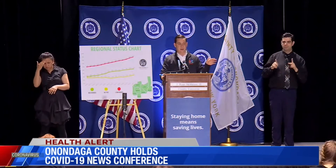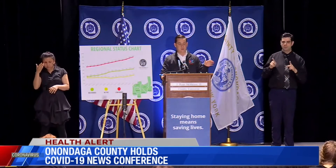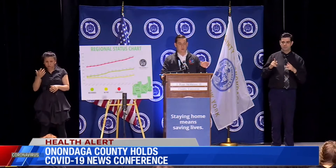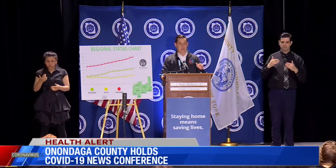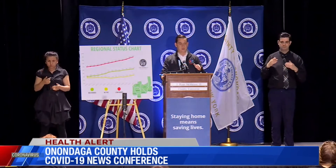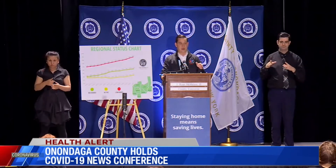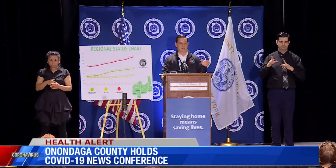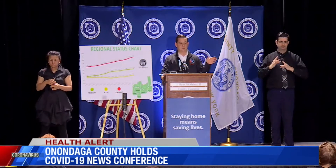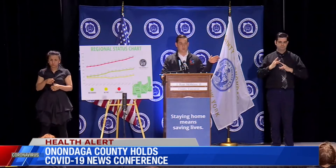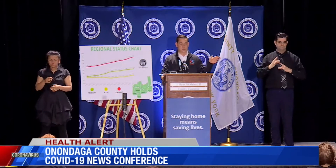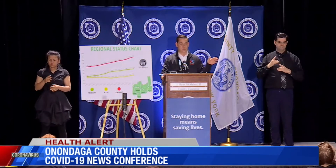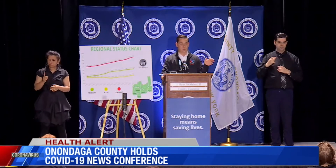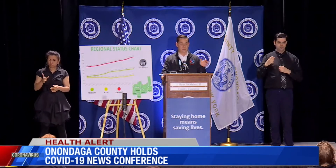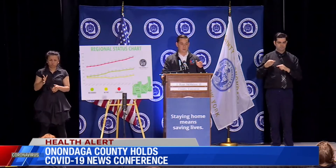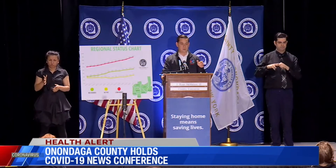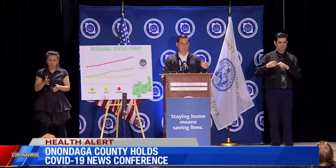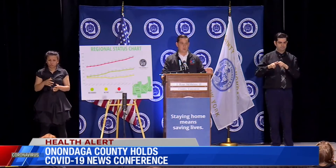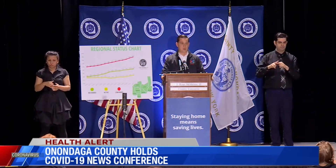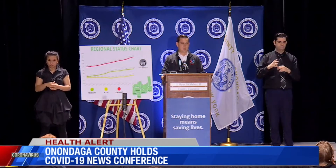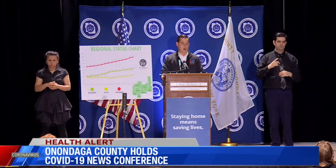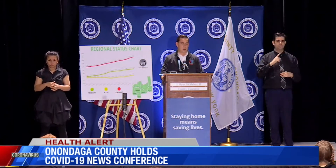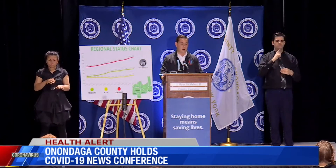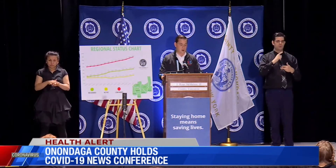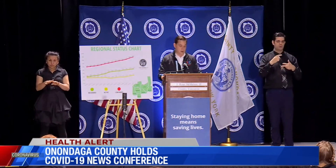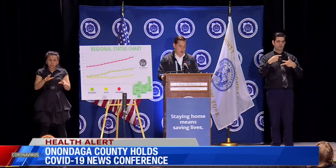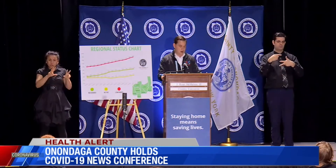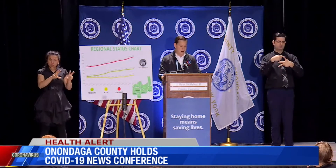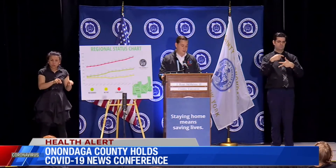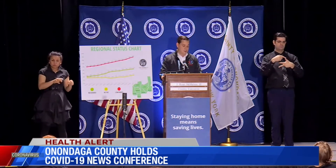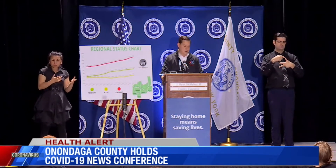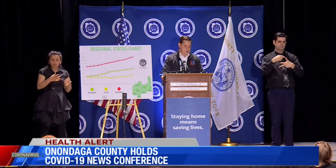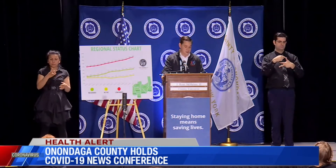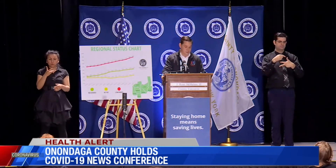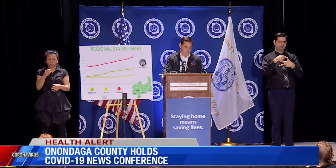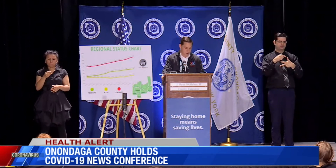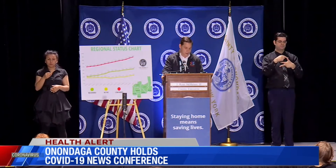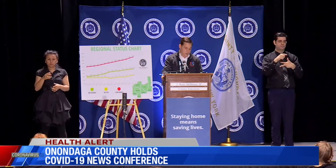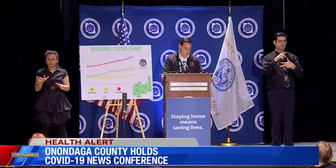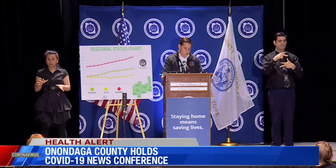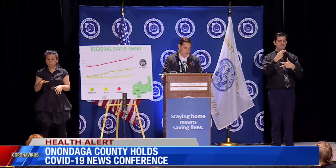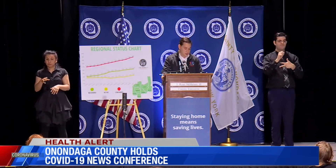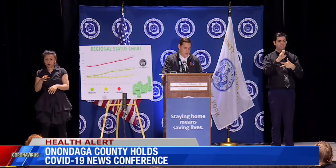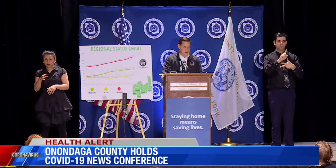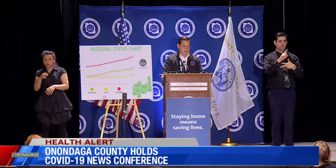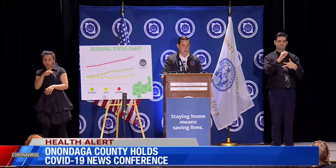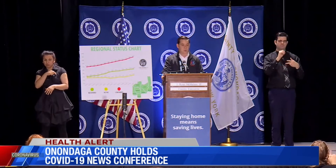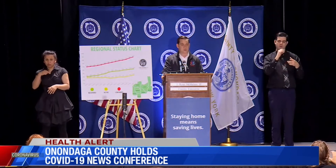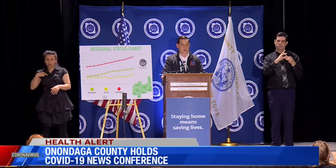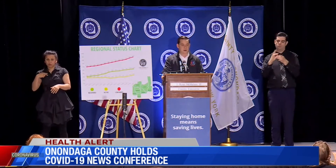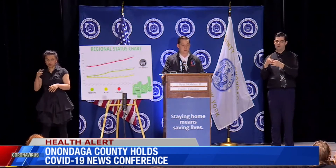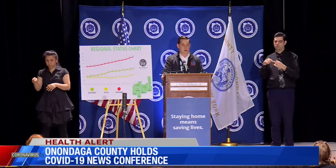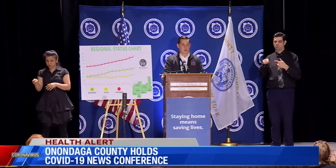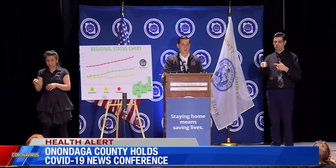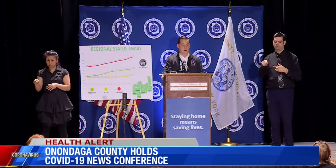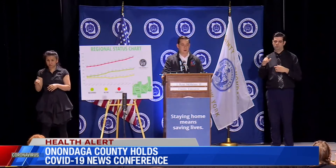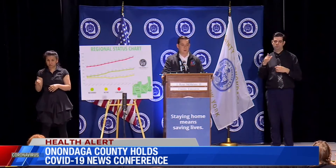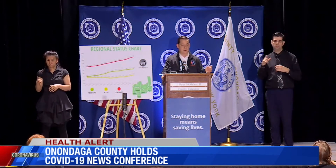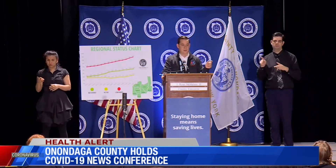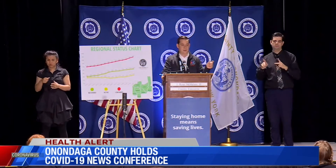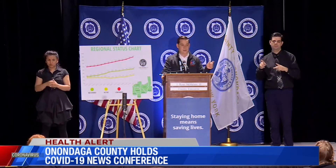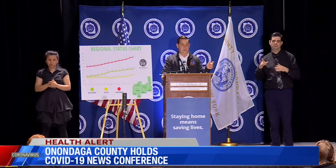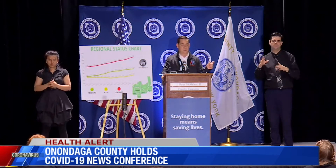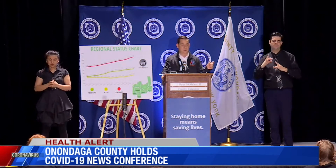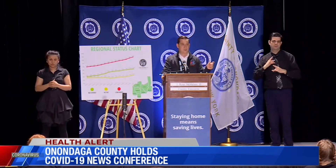CDC guidelines related to hospitalization rates. Again, our active cases, if you look at the numbers, 70% of them